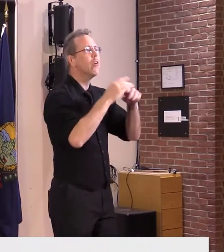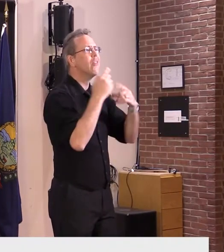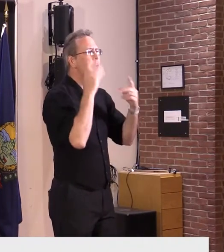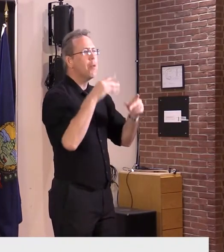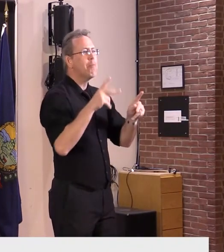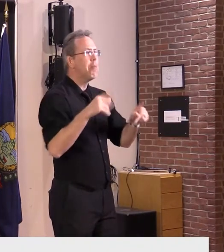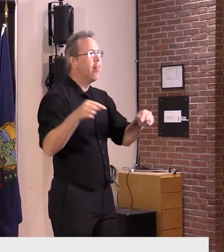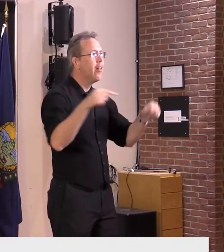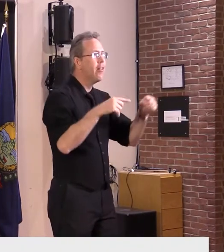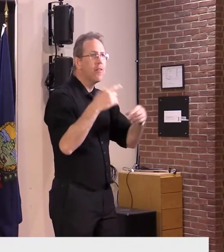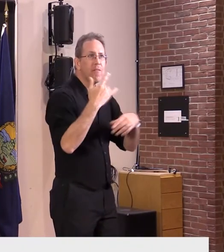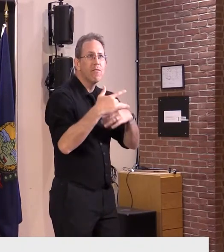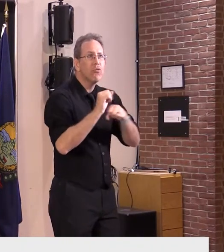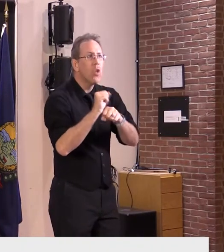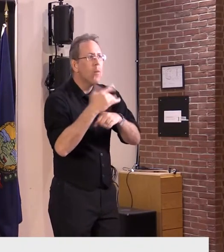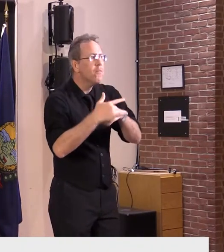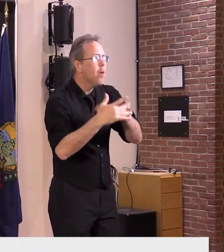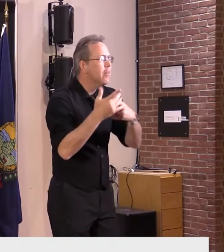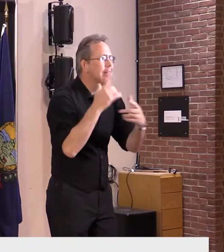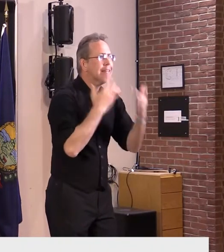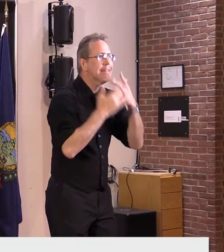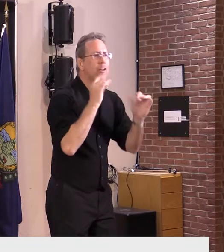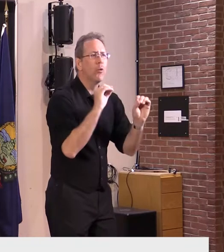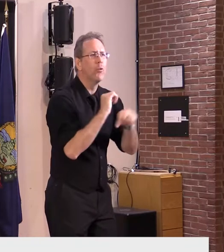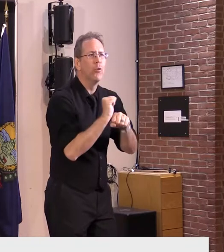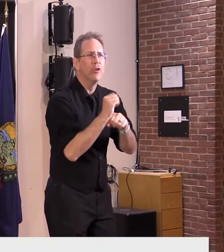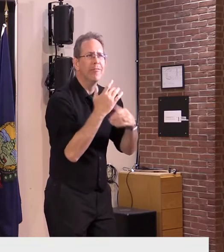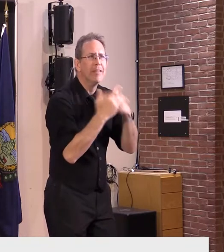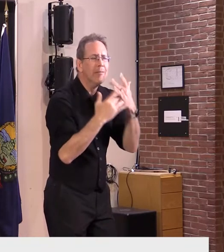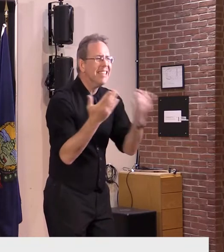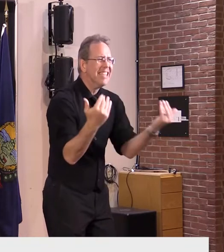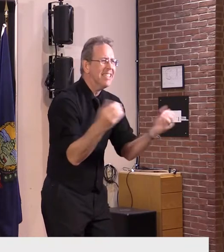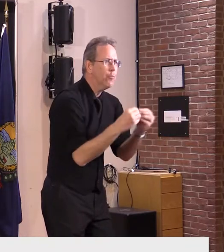So that's driving a lot of the personal income as well.